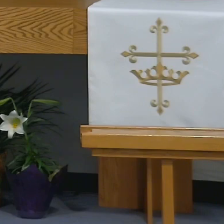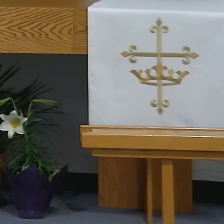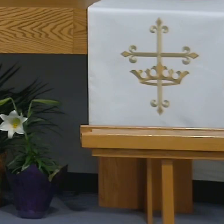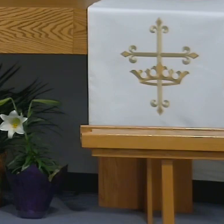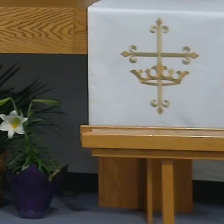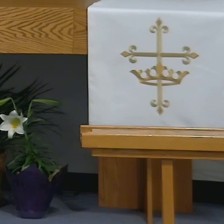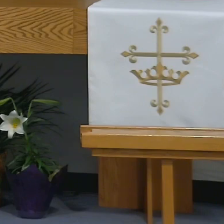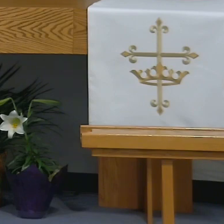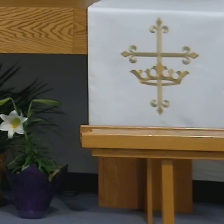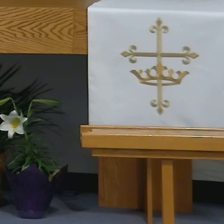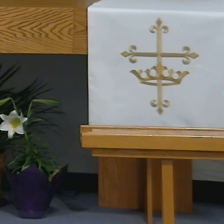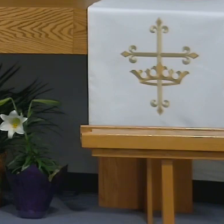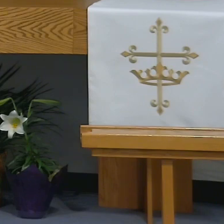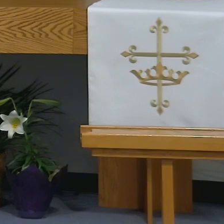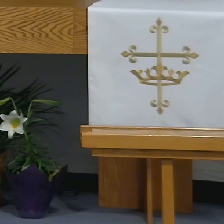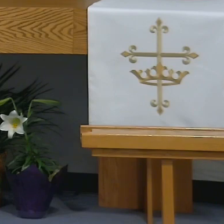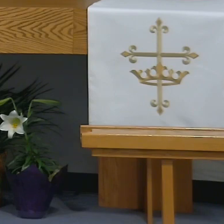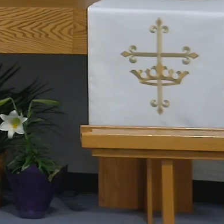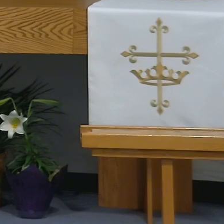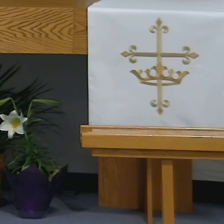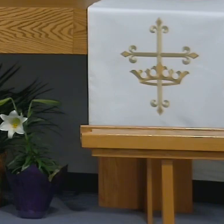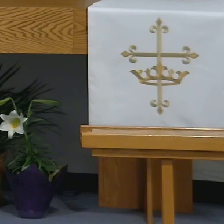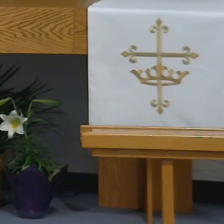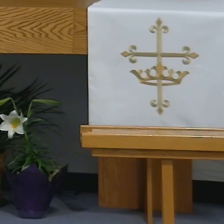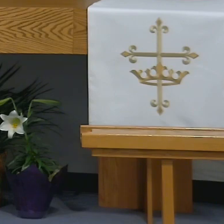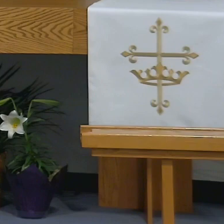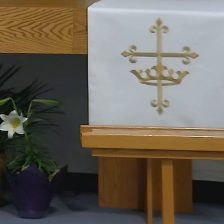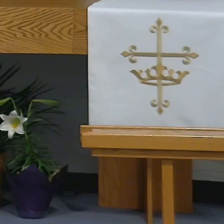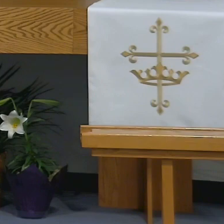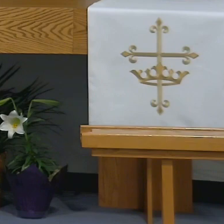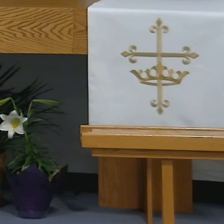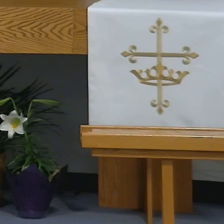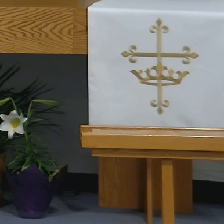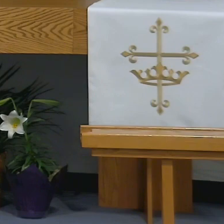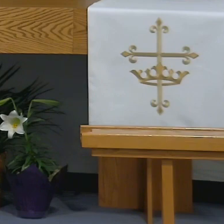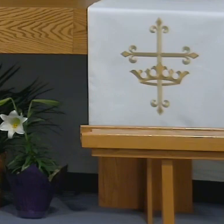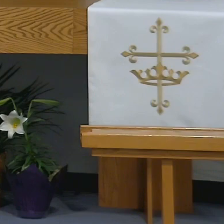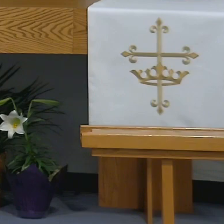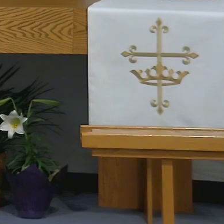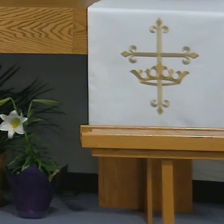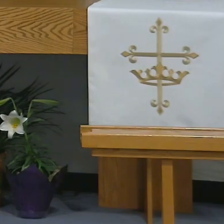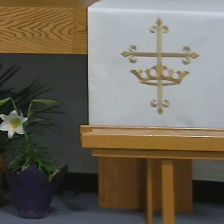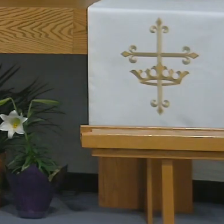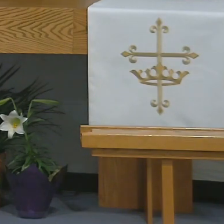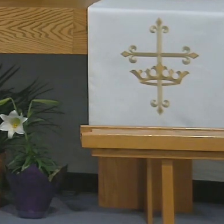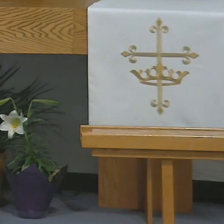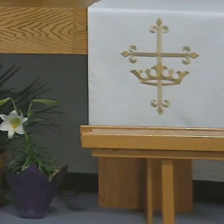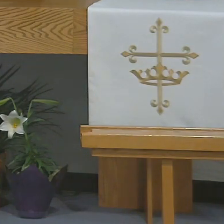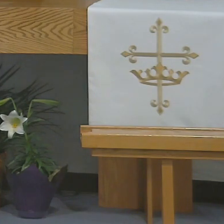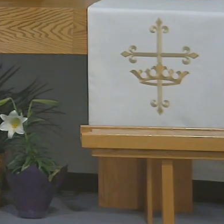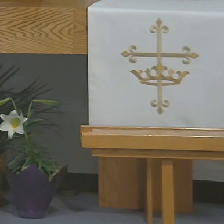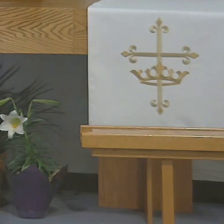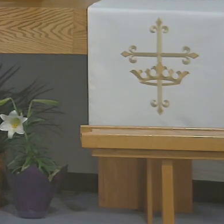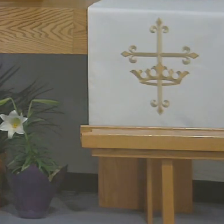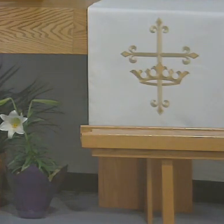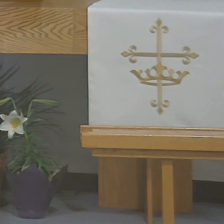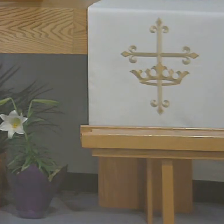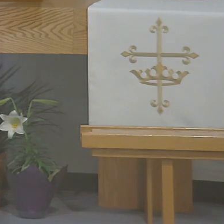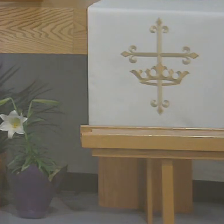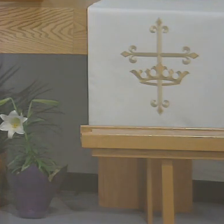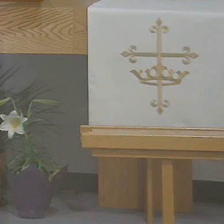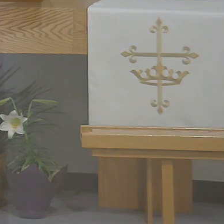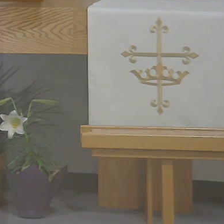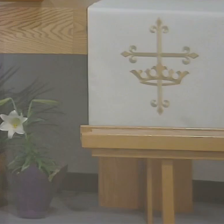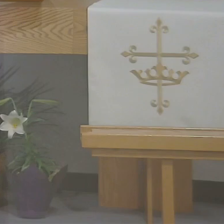present. Our sin leads to guilt that destroys our joy. Our self-centeredness leaves us feeling empty